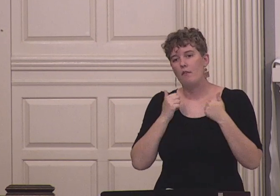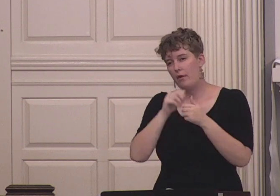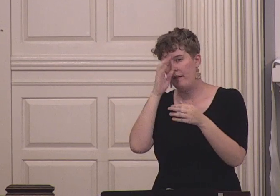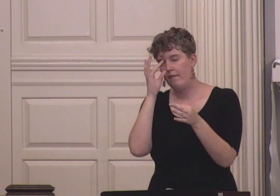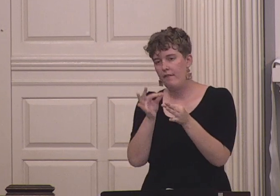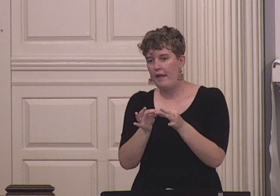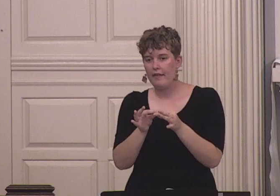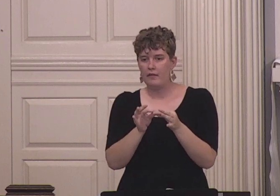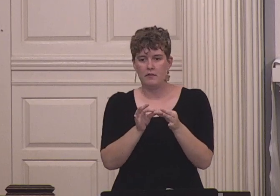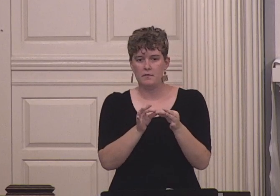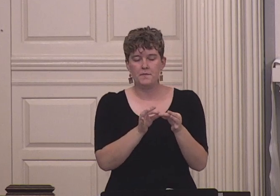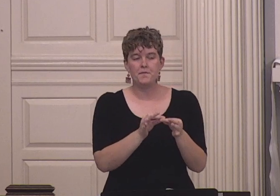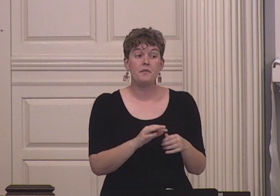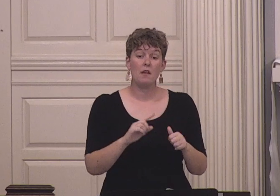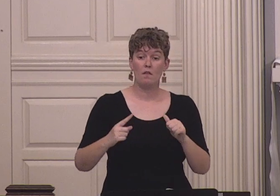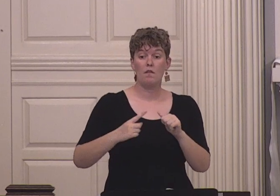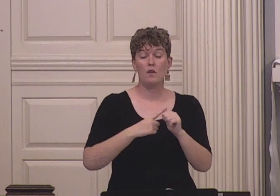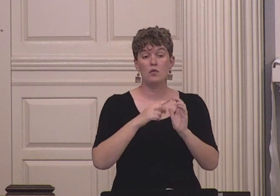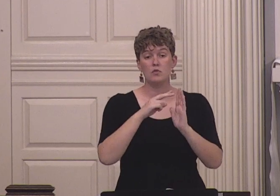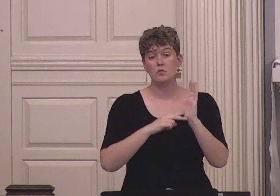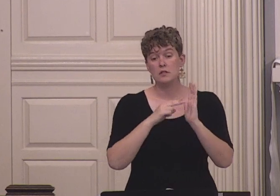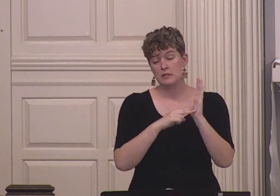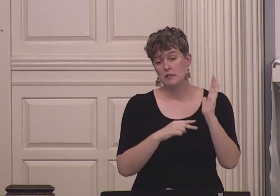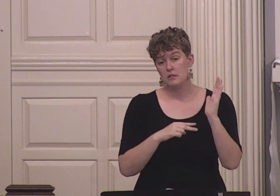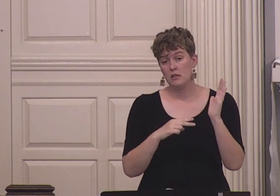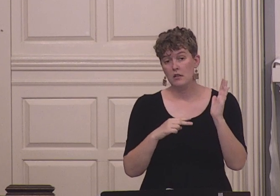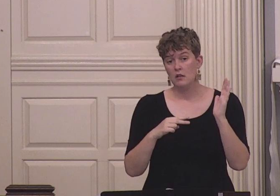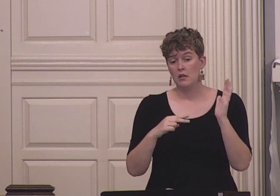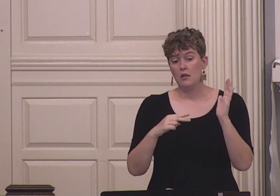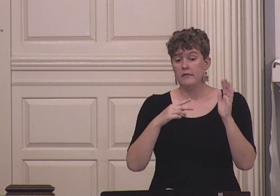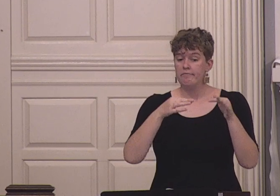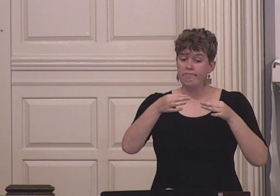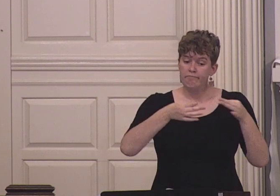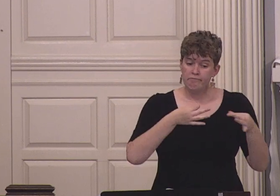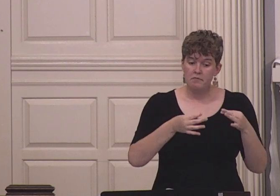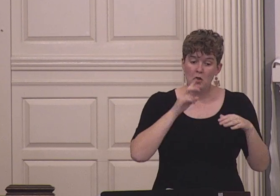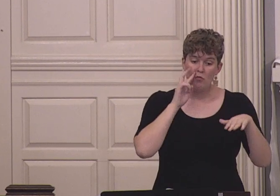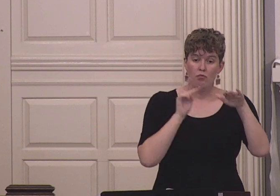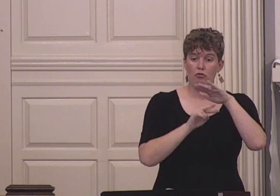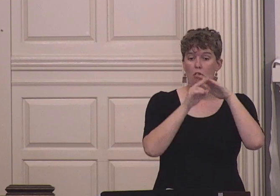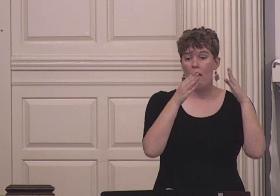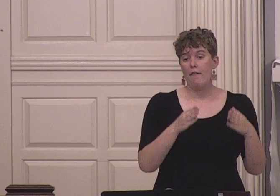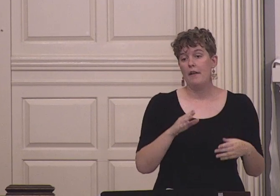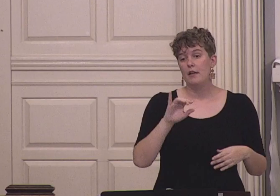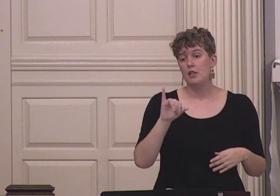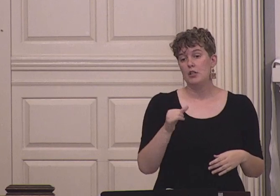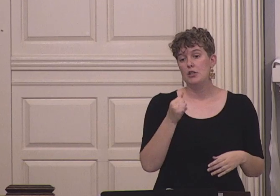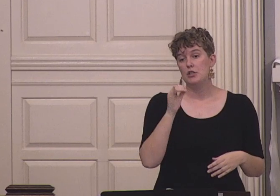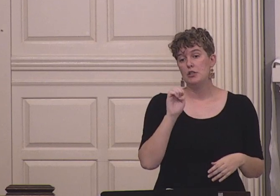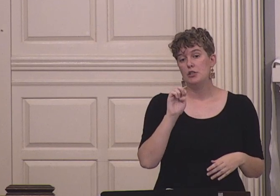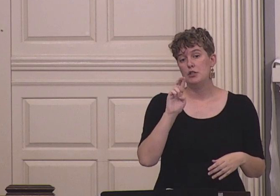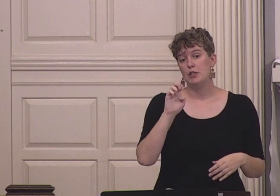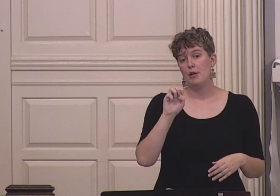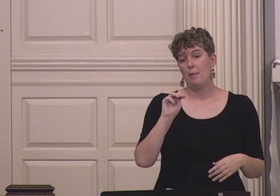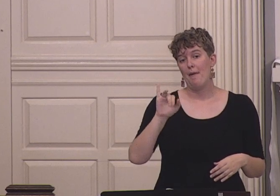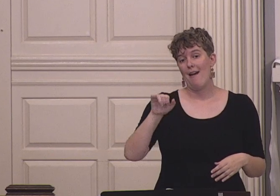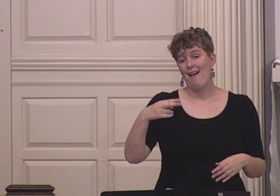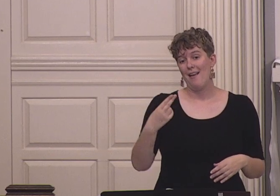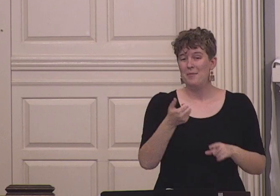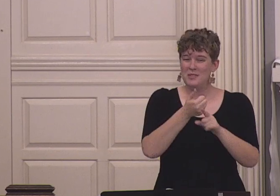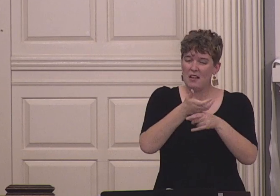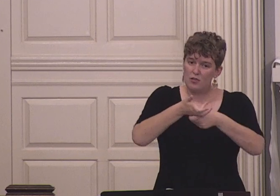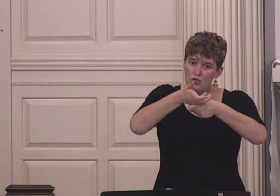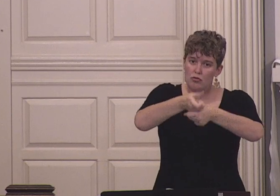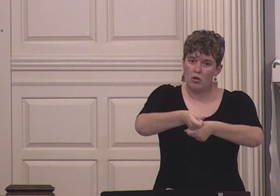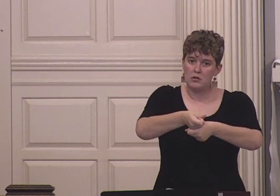The first reading has told us how the prophet Jeremiah trusted in the power of God while